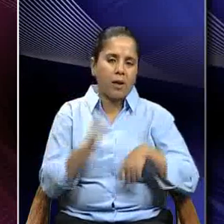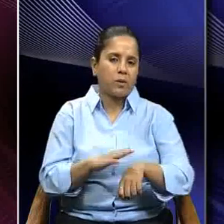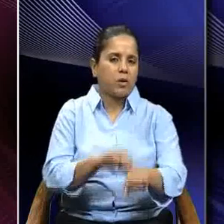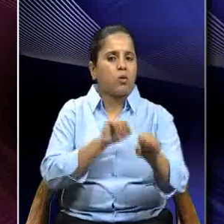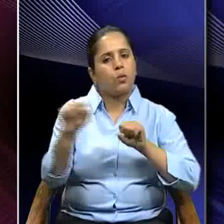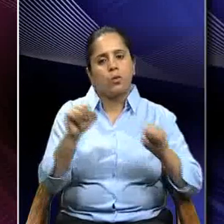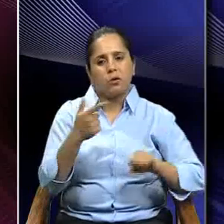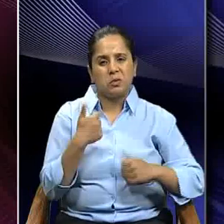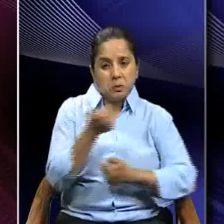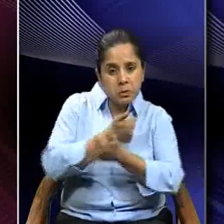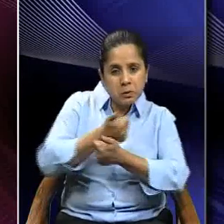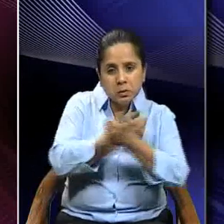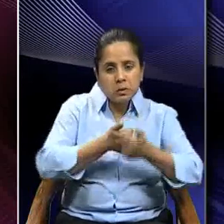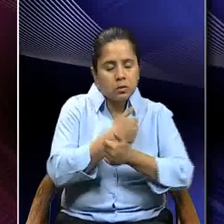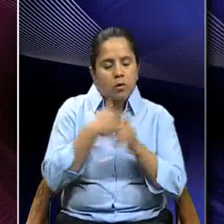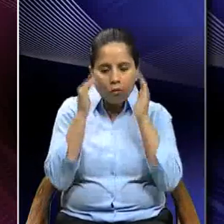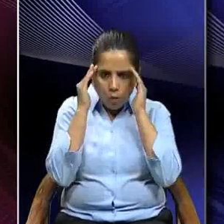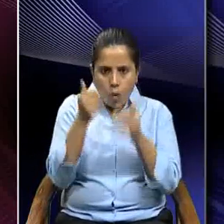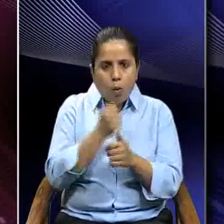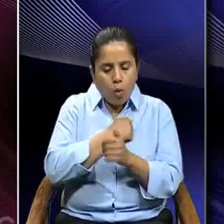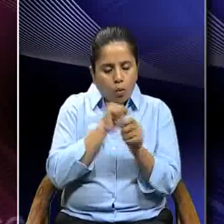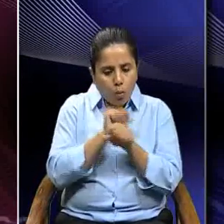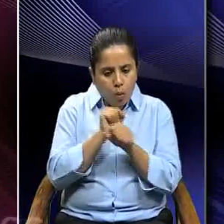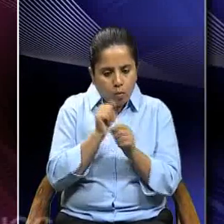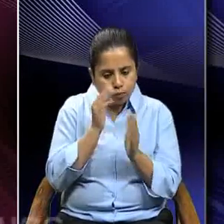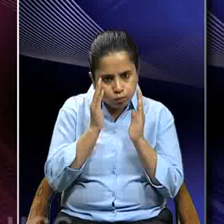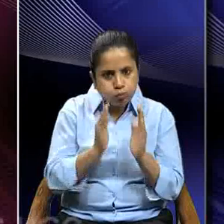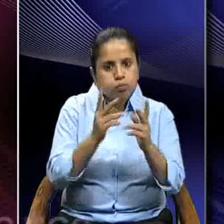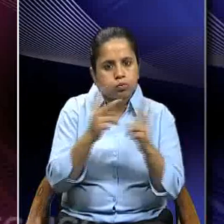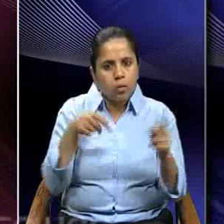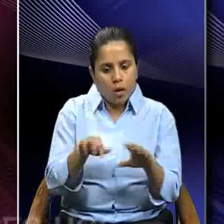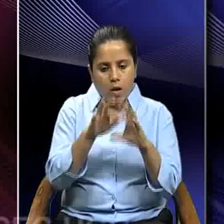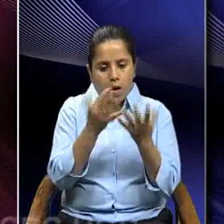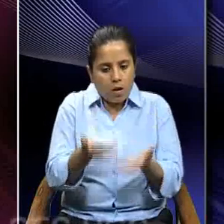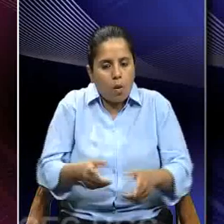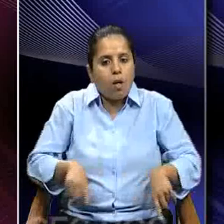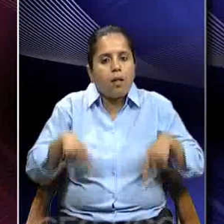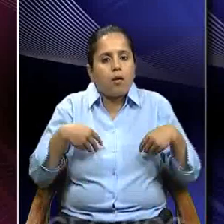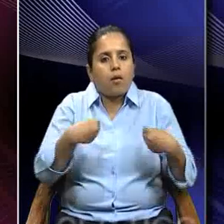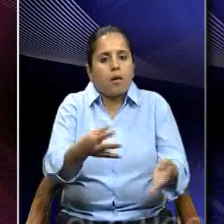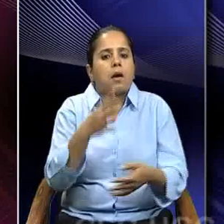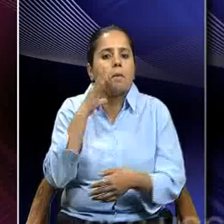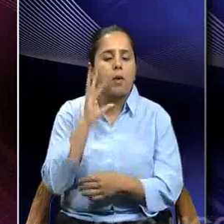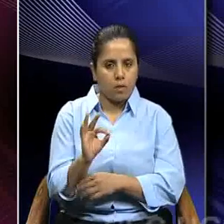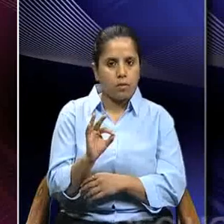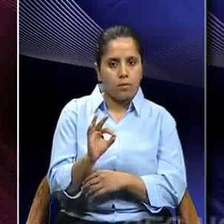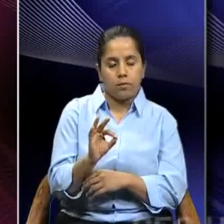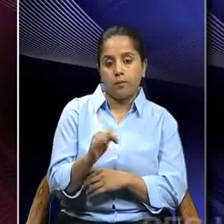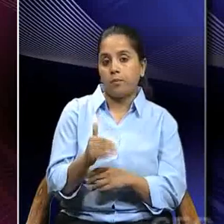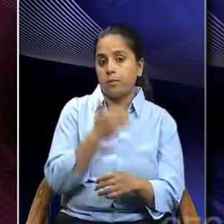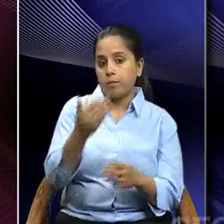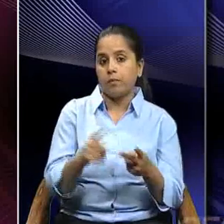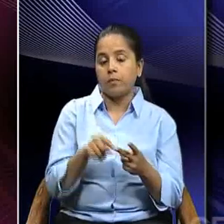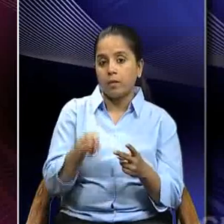we should try to focus on our journey and contribute to this Mother Earth where we are living. The next